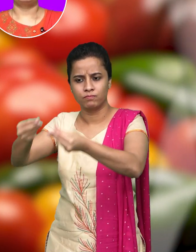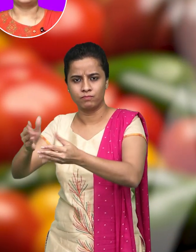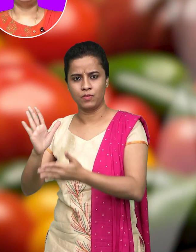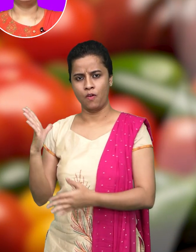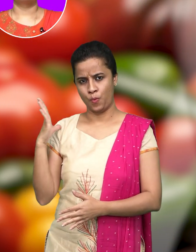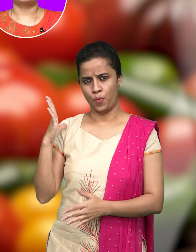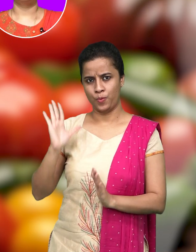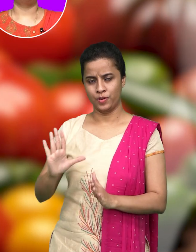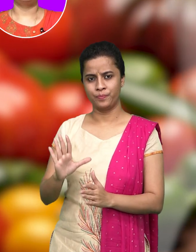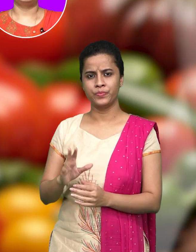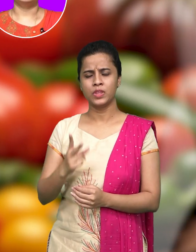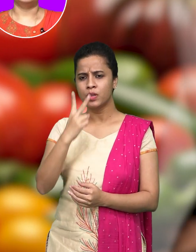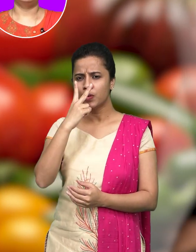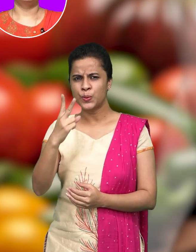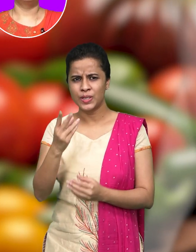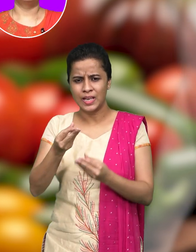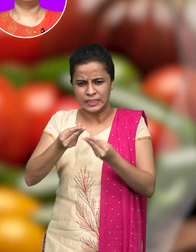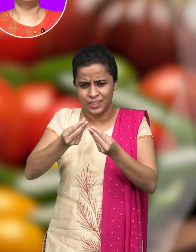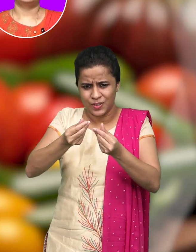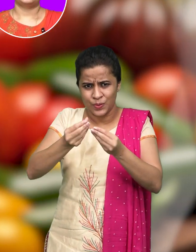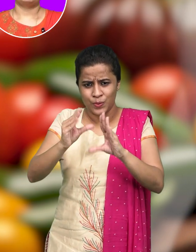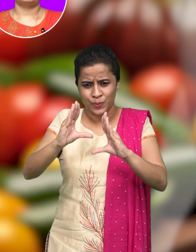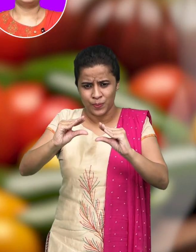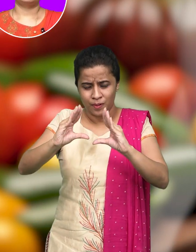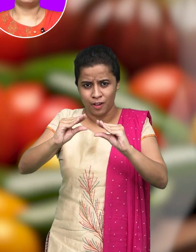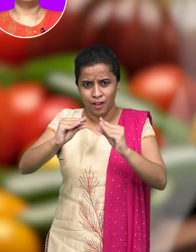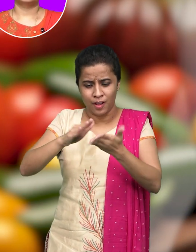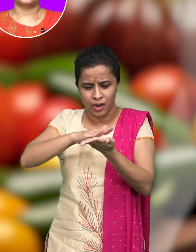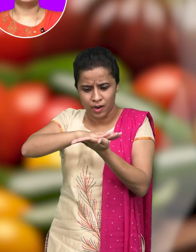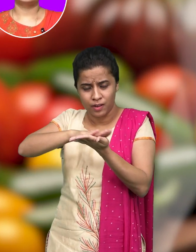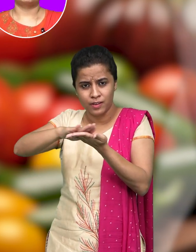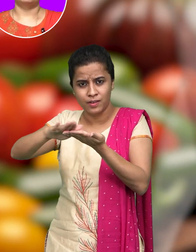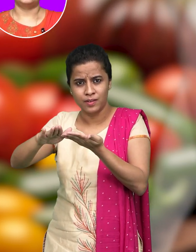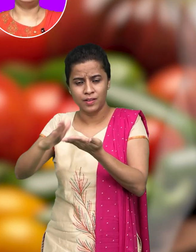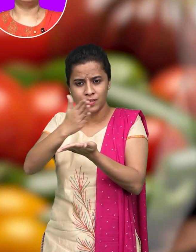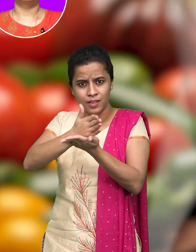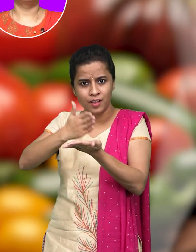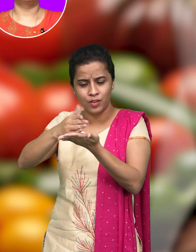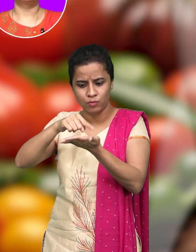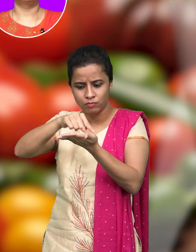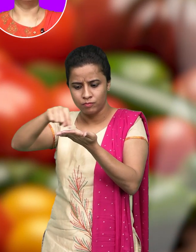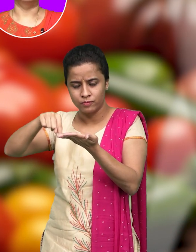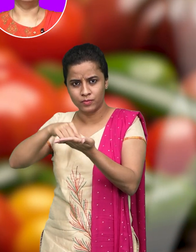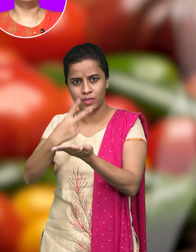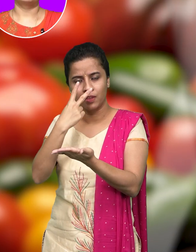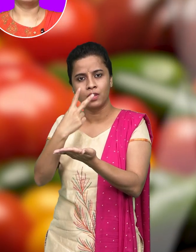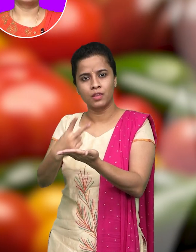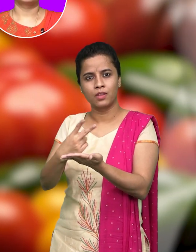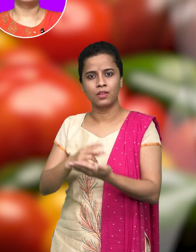You will find a spongy material appearing on the slices of bread.